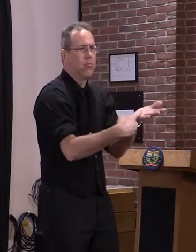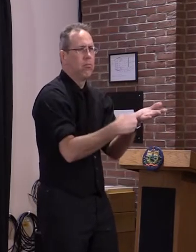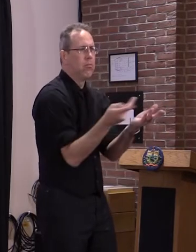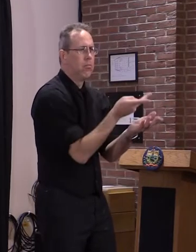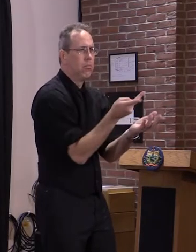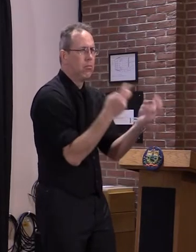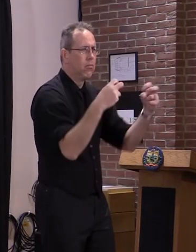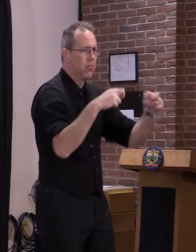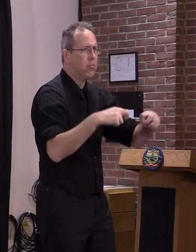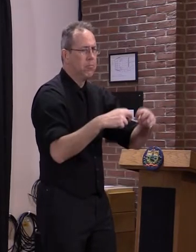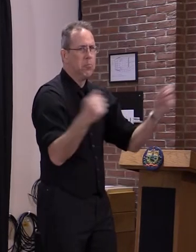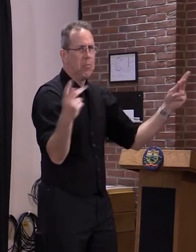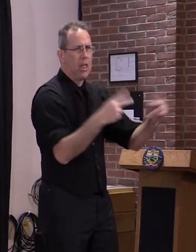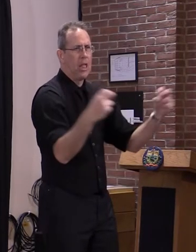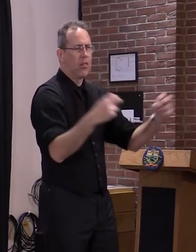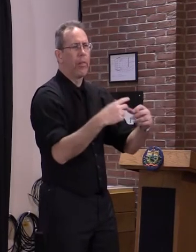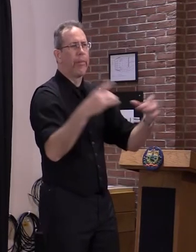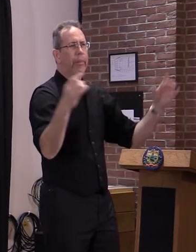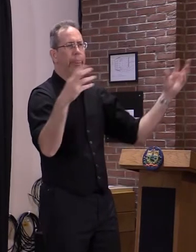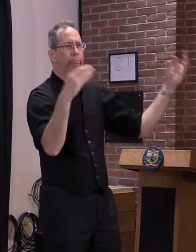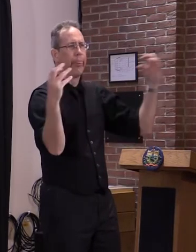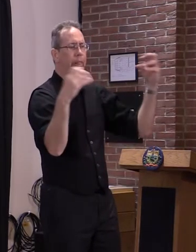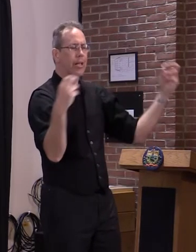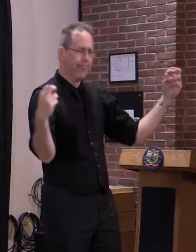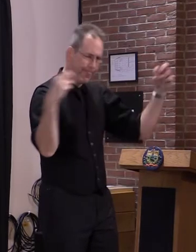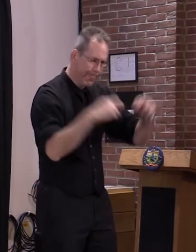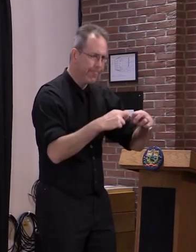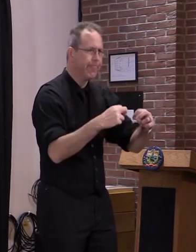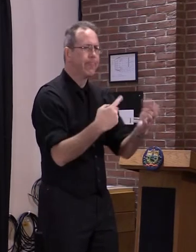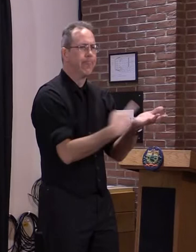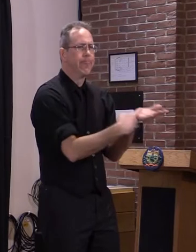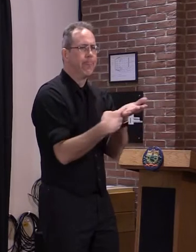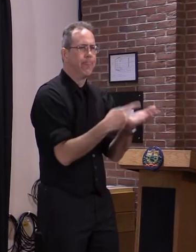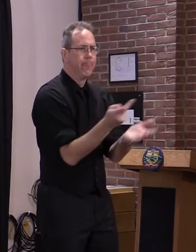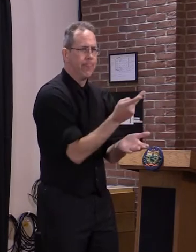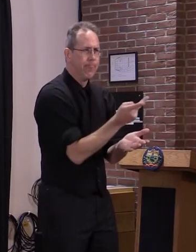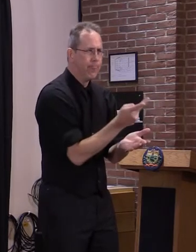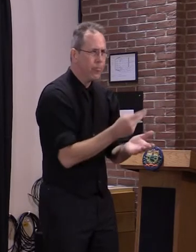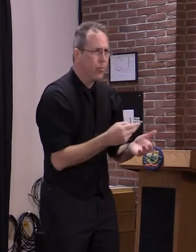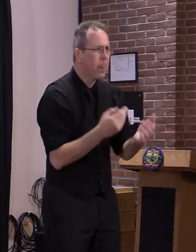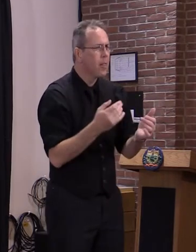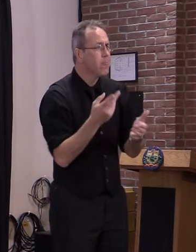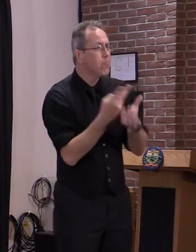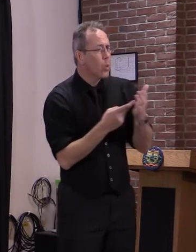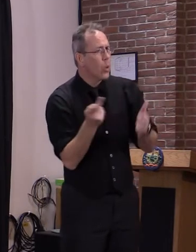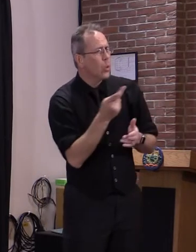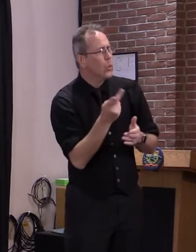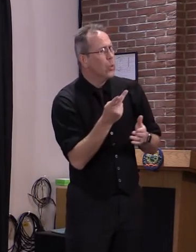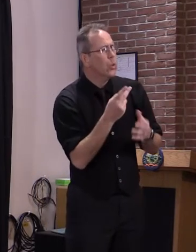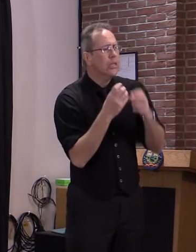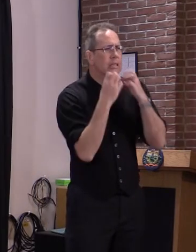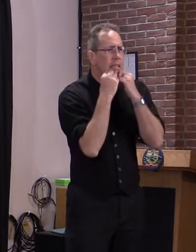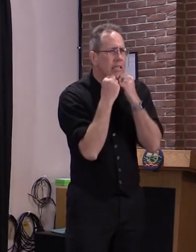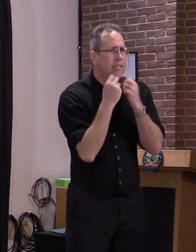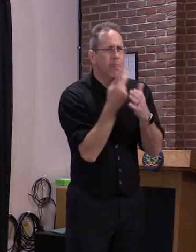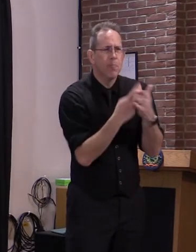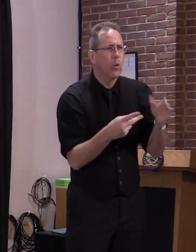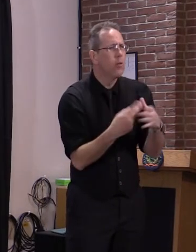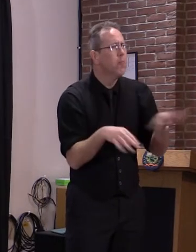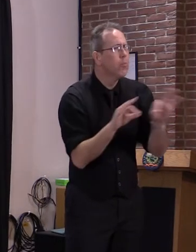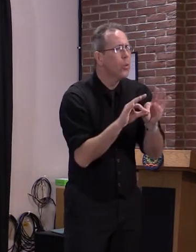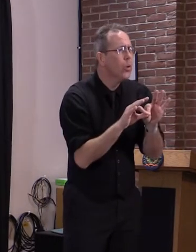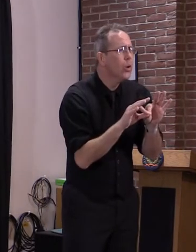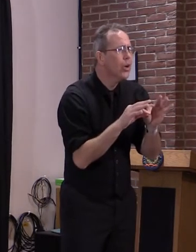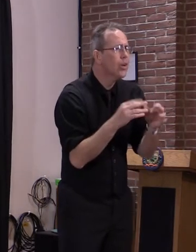We recognize that both of these providers provide a significant footprint in Vermont. In terms